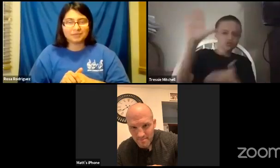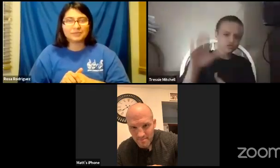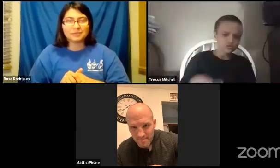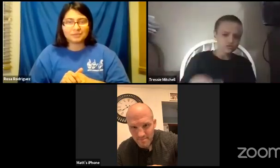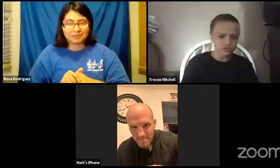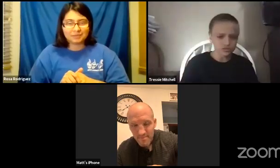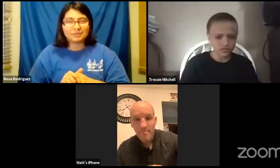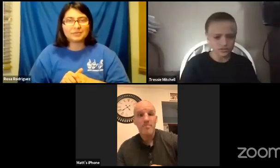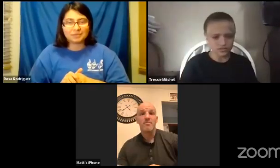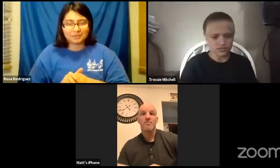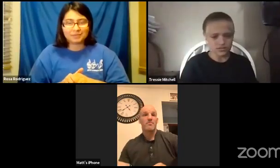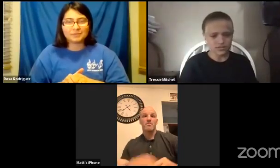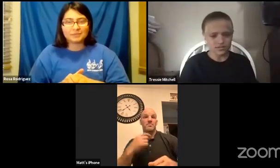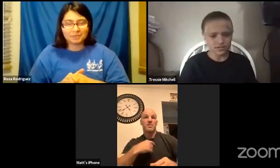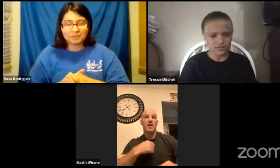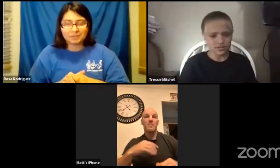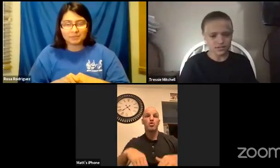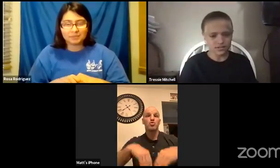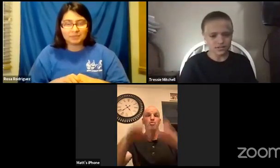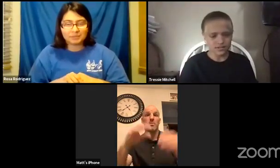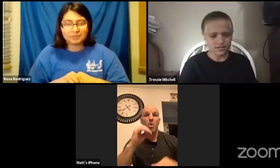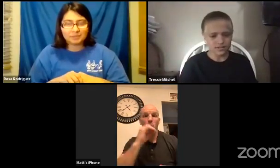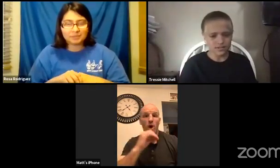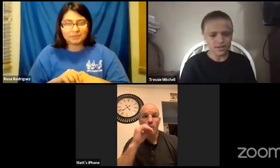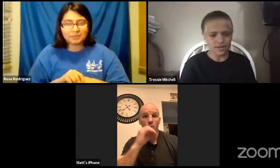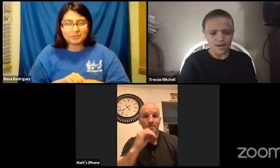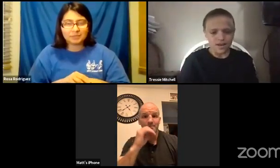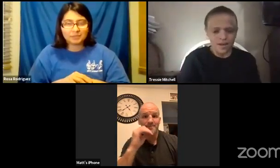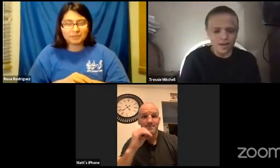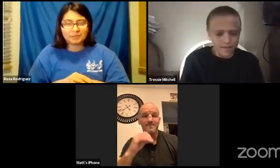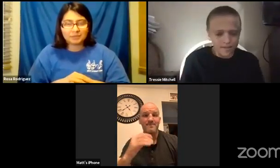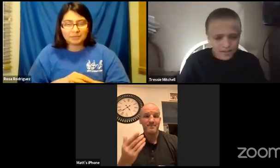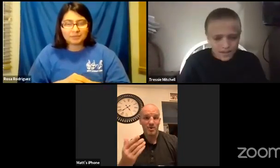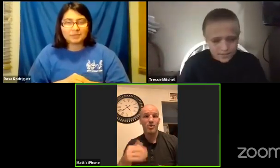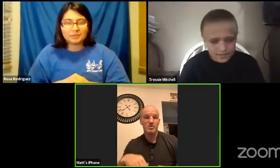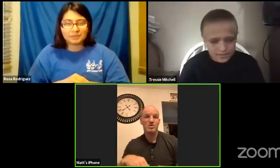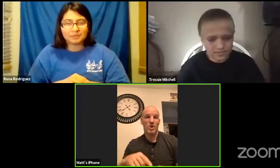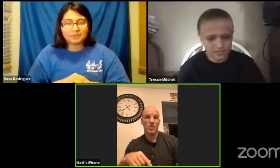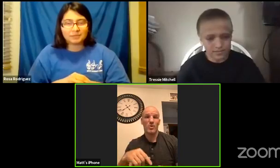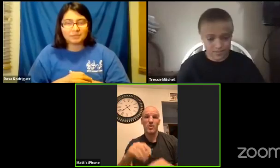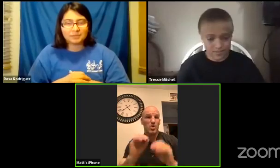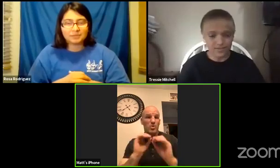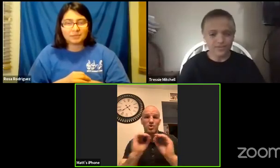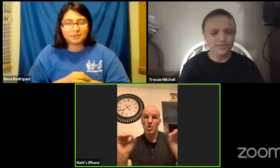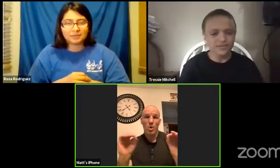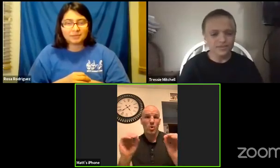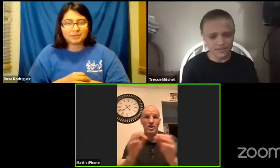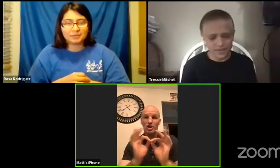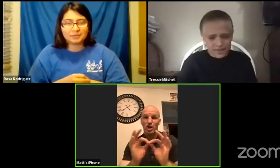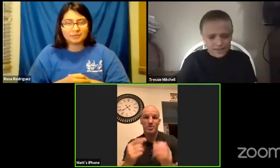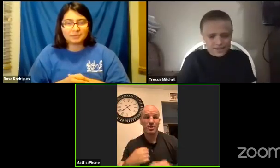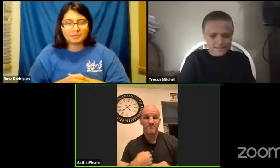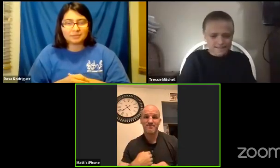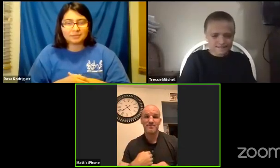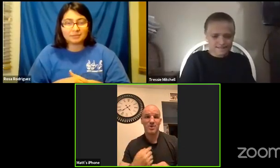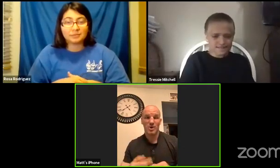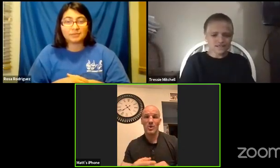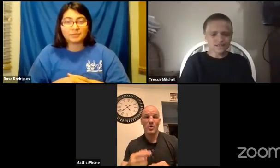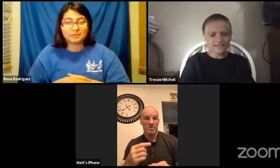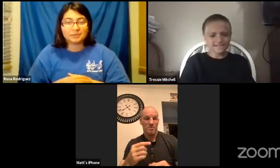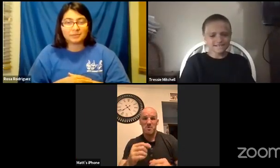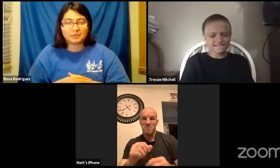you talked about communication. How about your schooling? How did you communicate in school? Well,